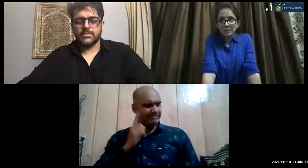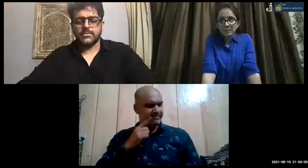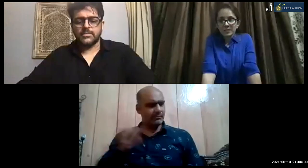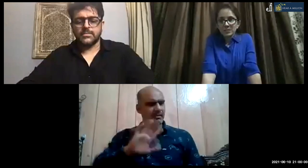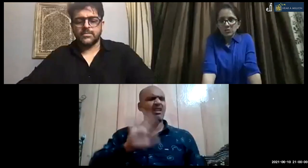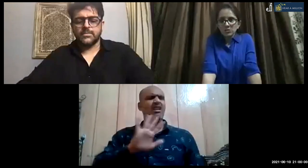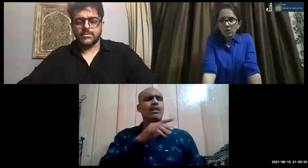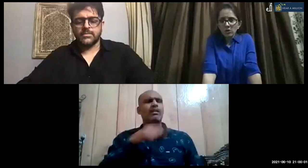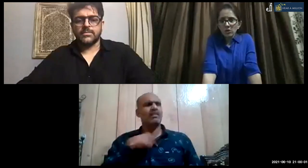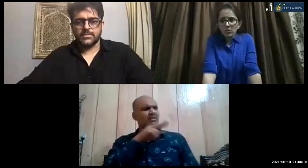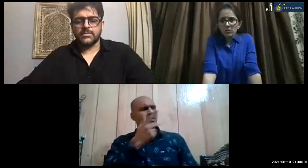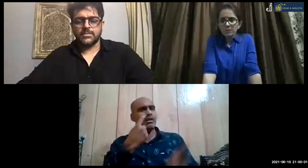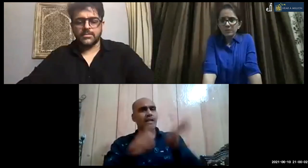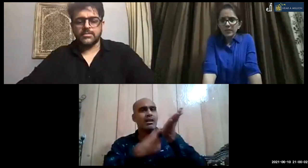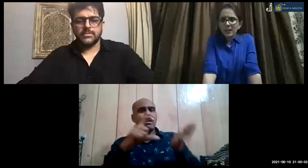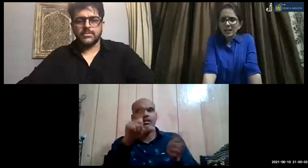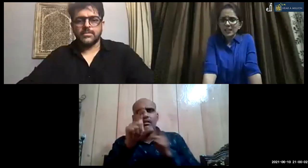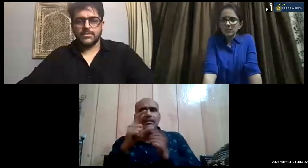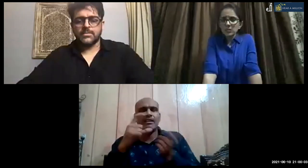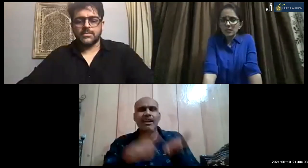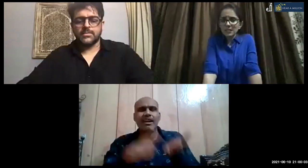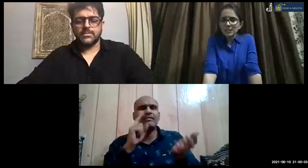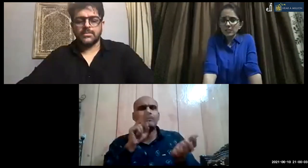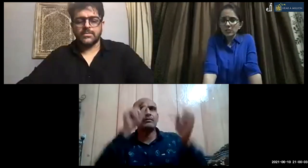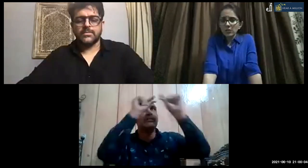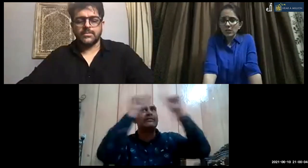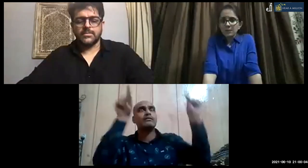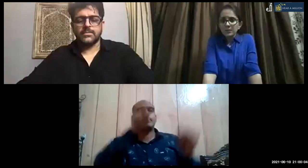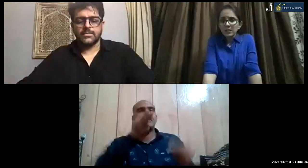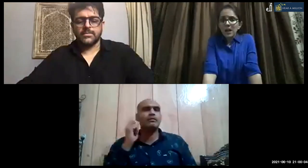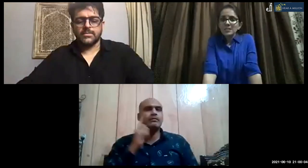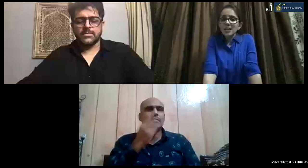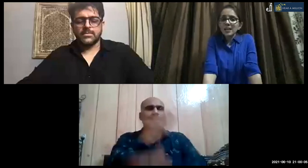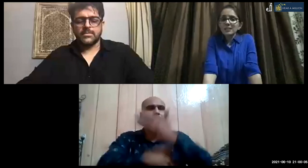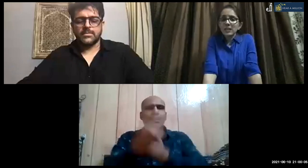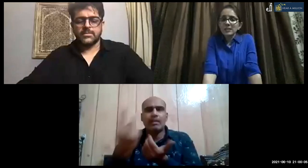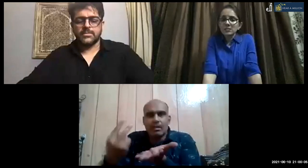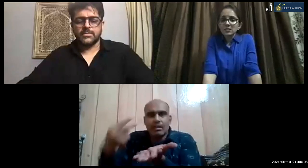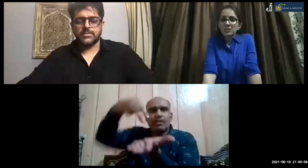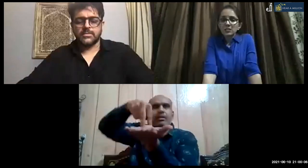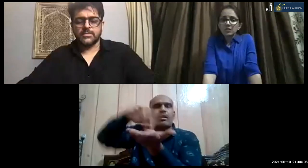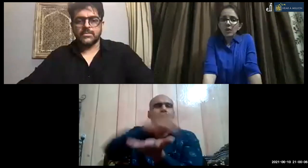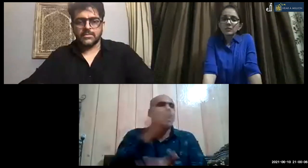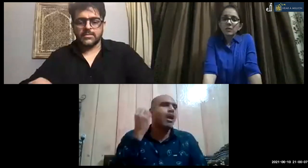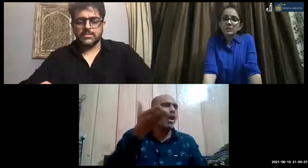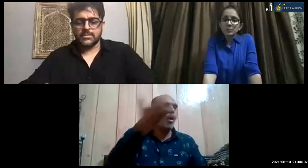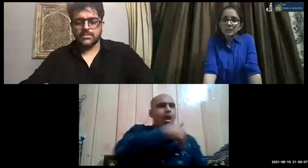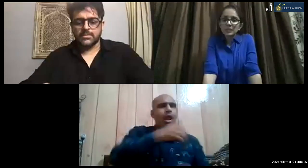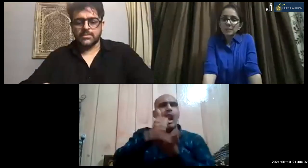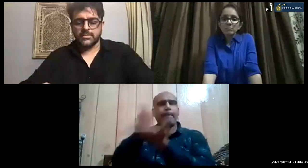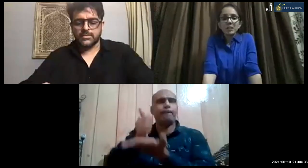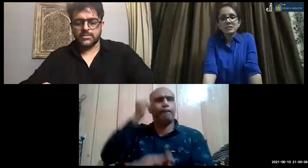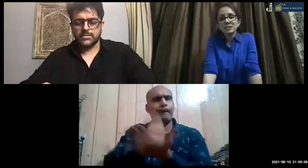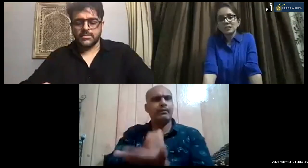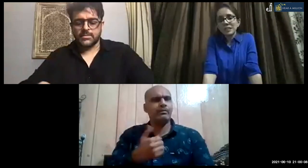that. So I don't understand that, you know, RCI, it writes, it talks about